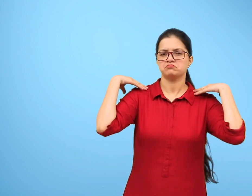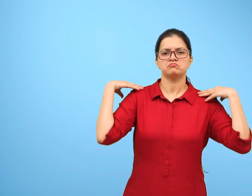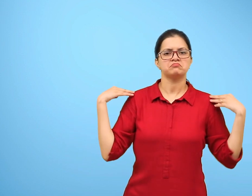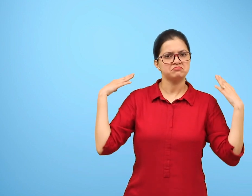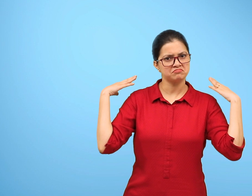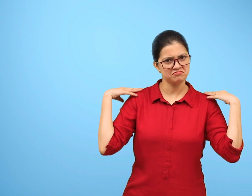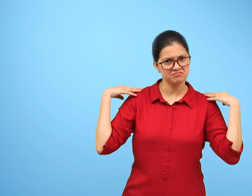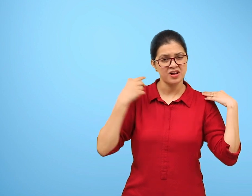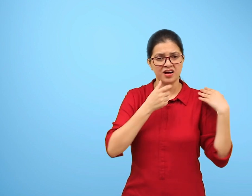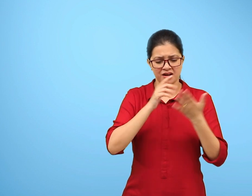shoulder and hip bones,